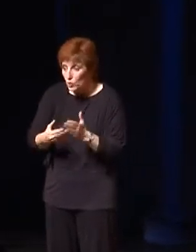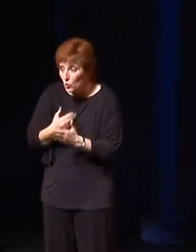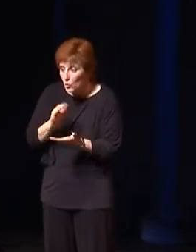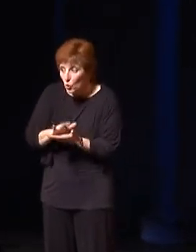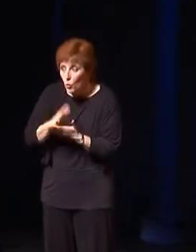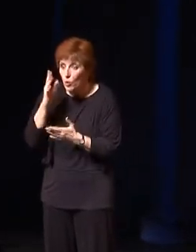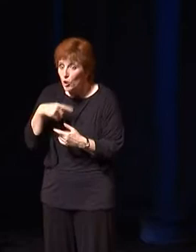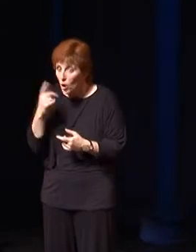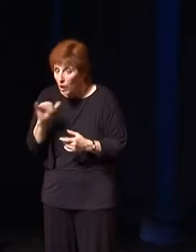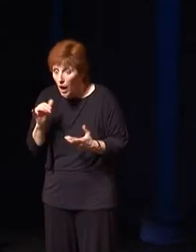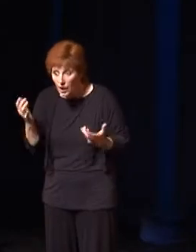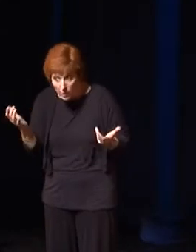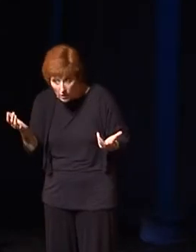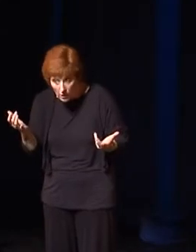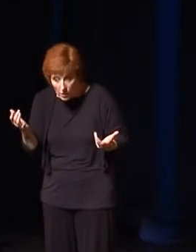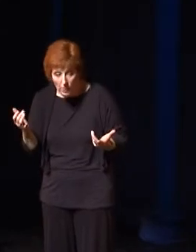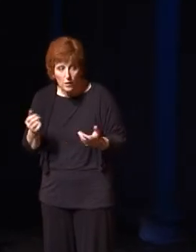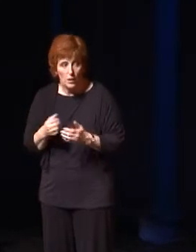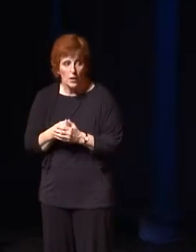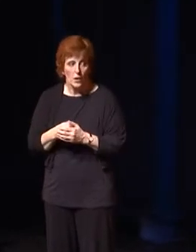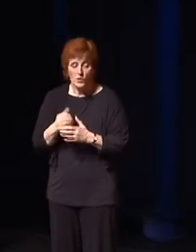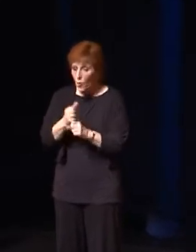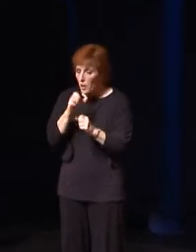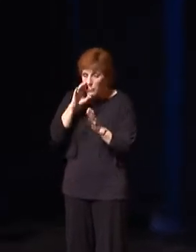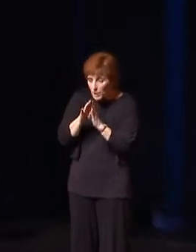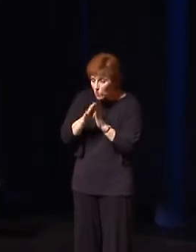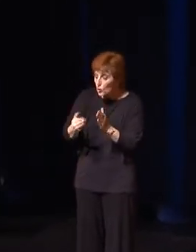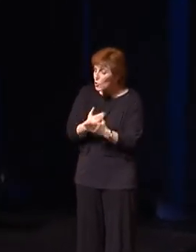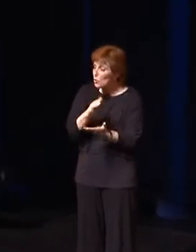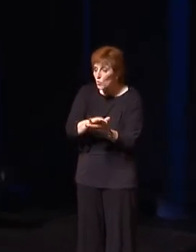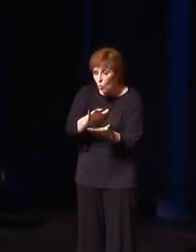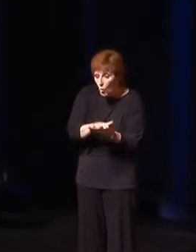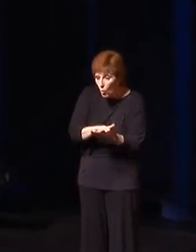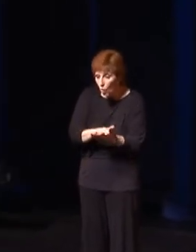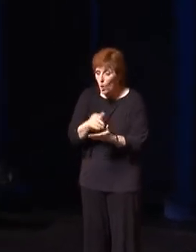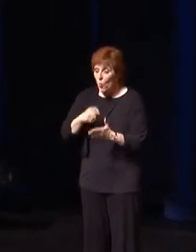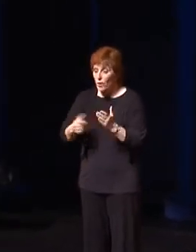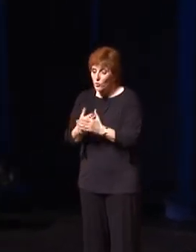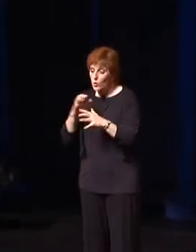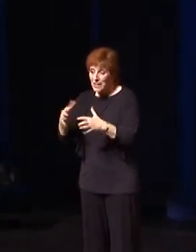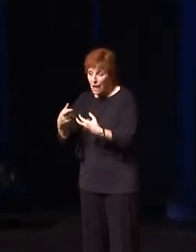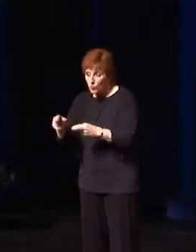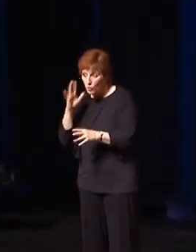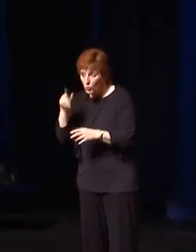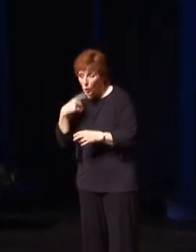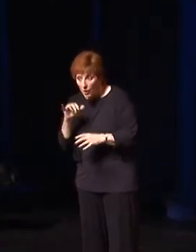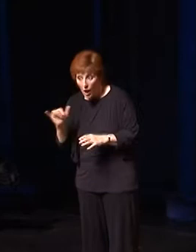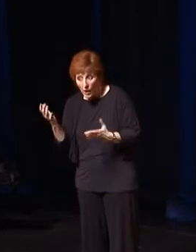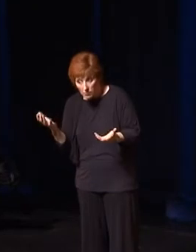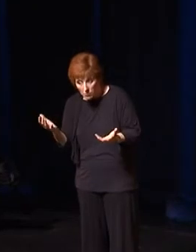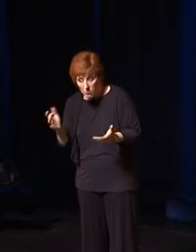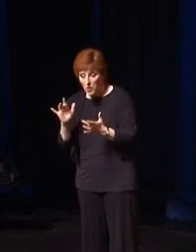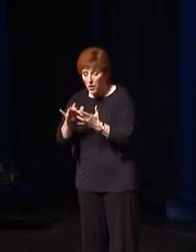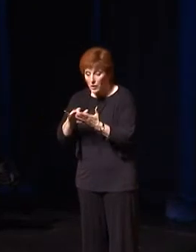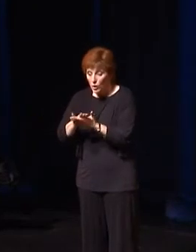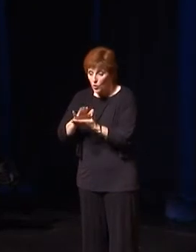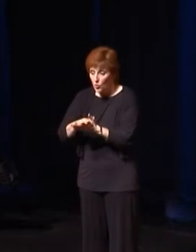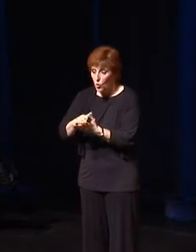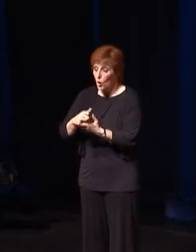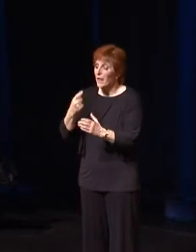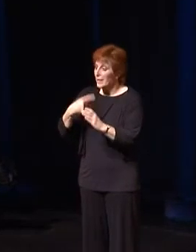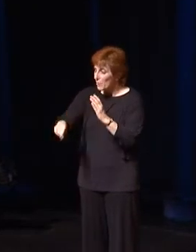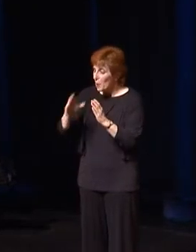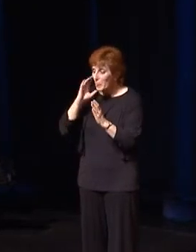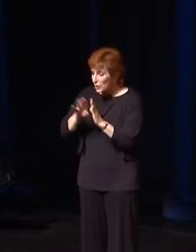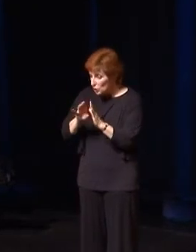look like that he's going to go to? So I want to get some pictures of his new school. What's his new classroom going to look like? You know, contact the school and get them to email you